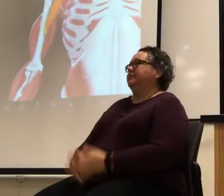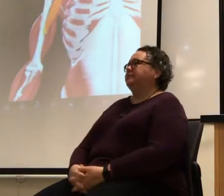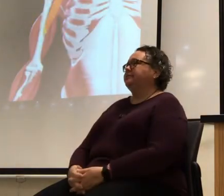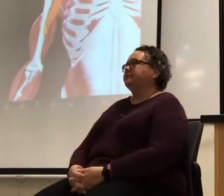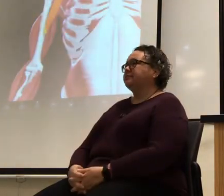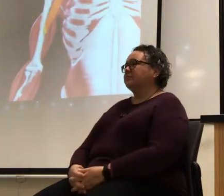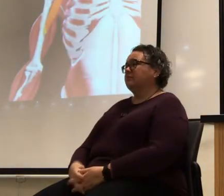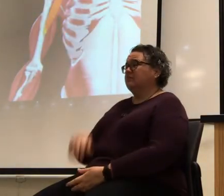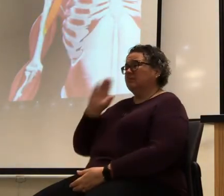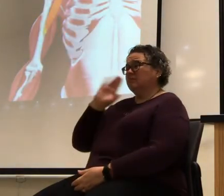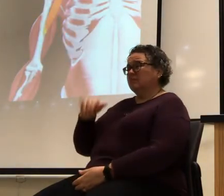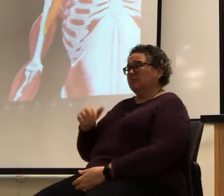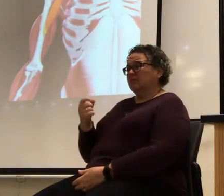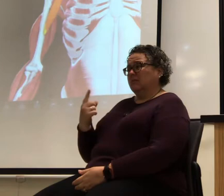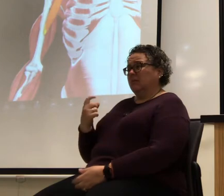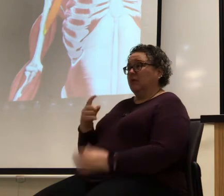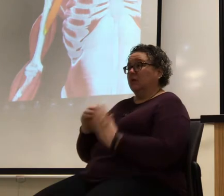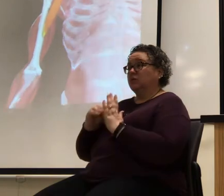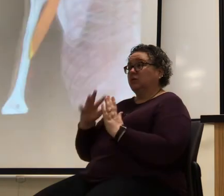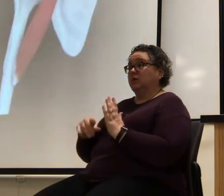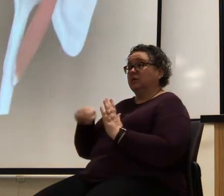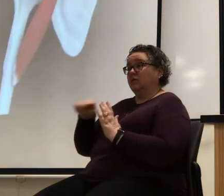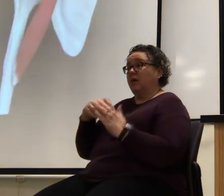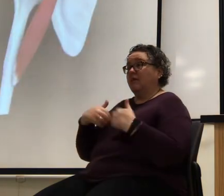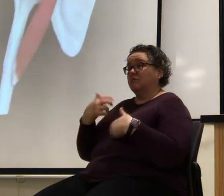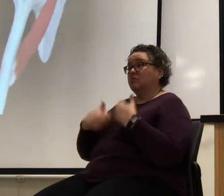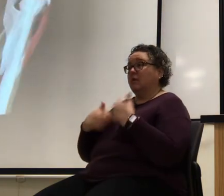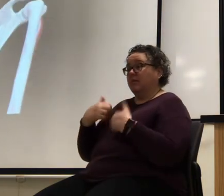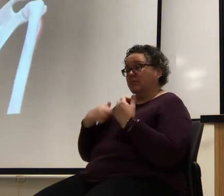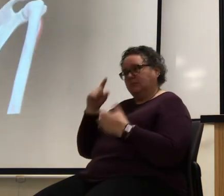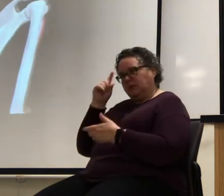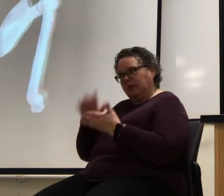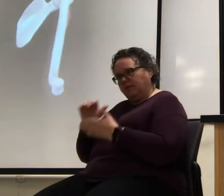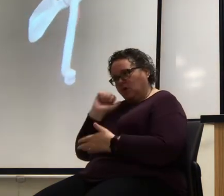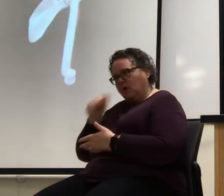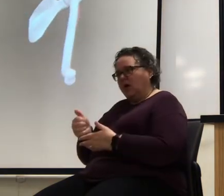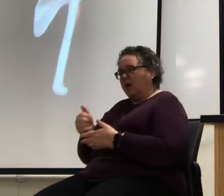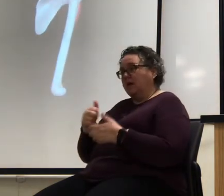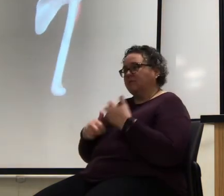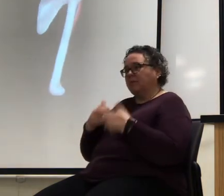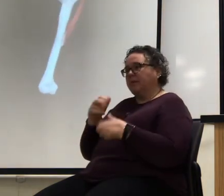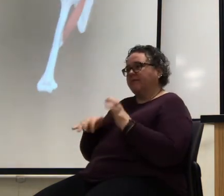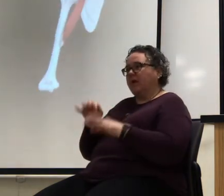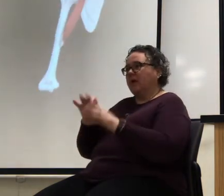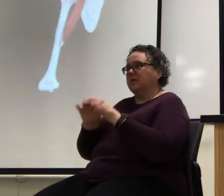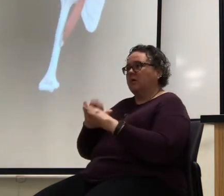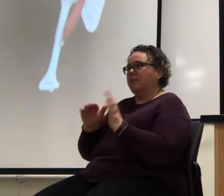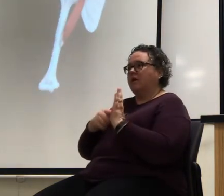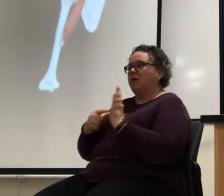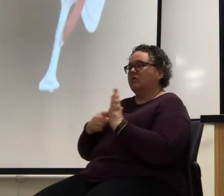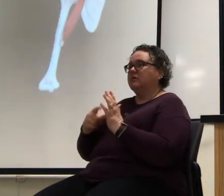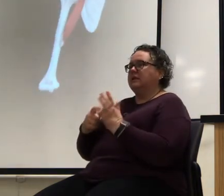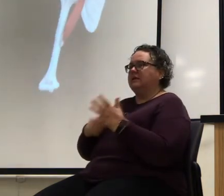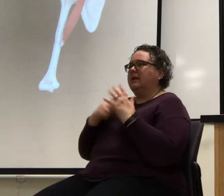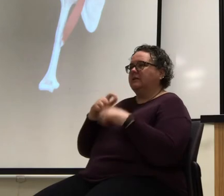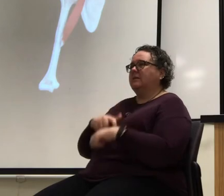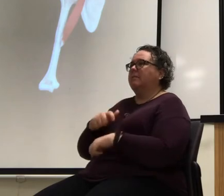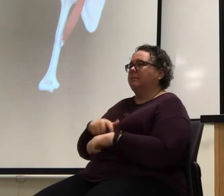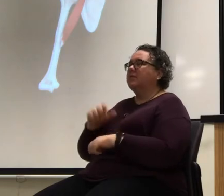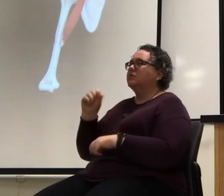Because, you know, students, you have, believe it or not, you have trouble finding these muscles sometimes on models, so it takes time. Anyways, that's